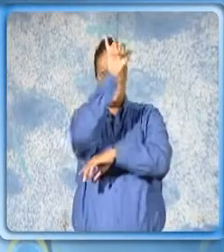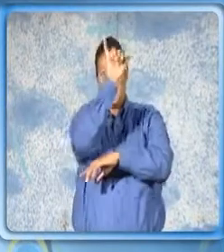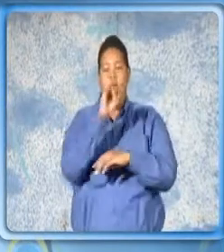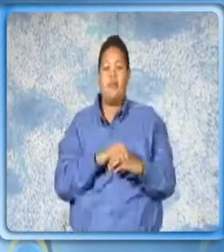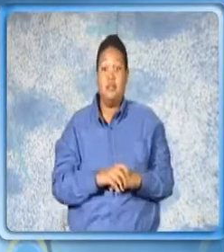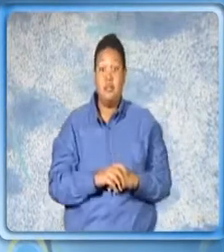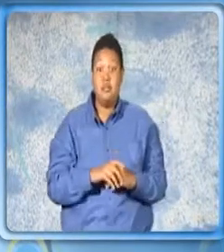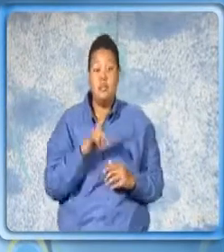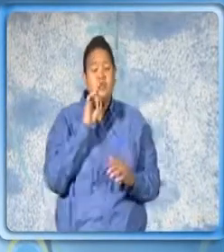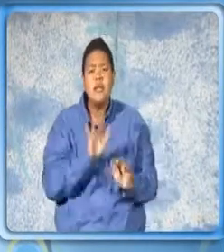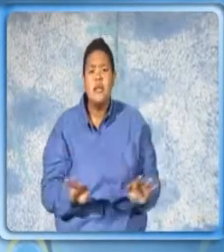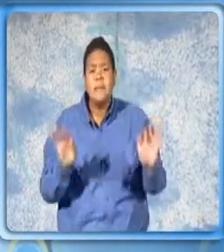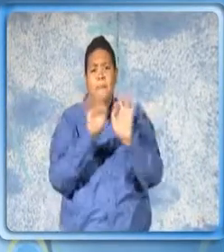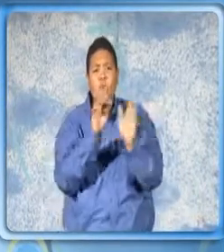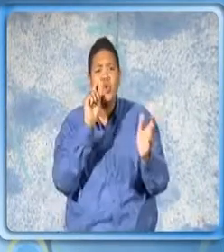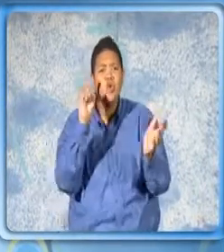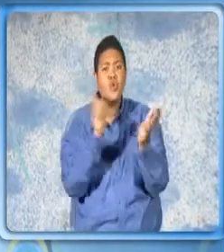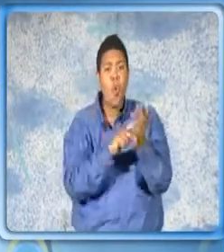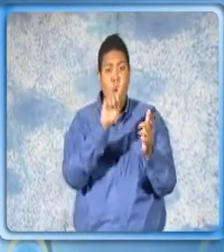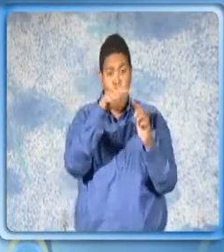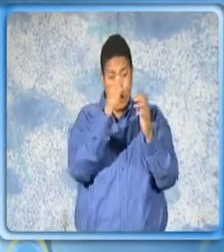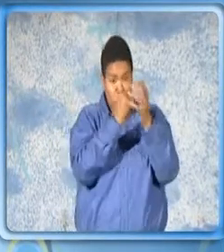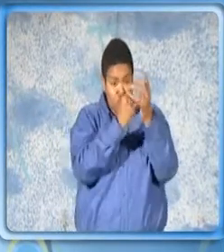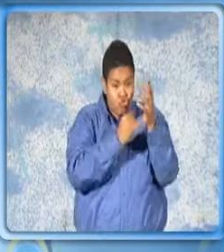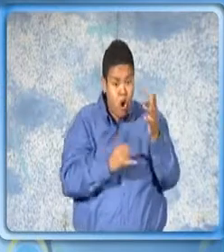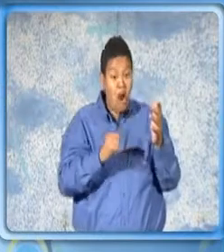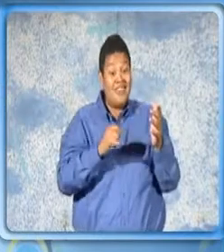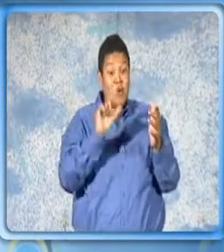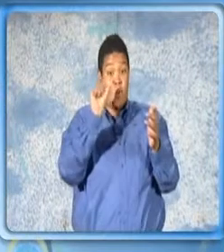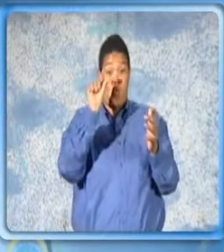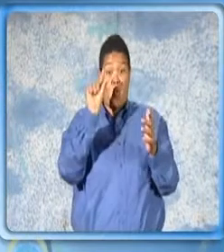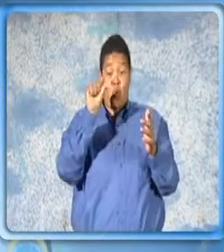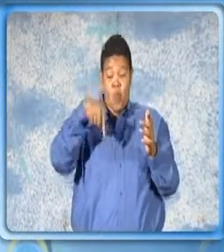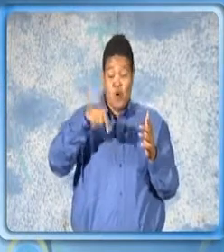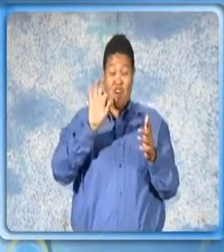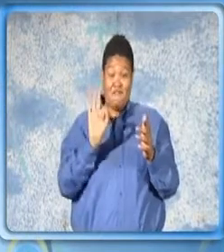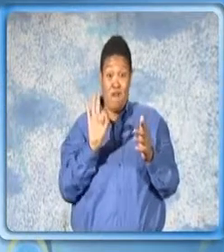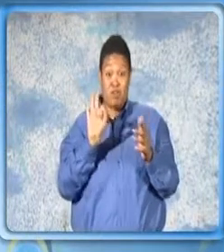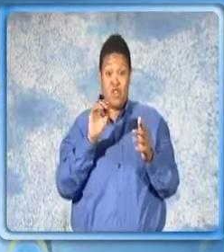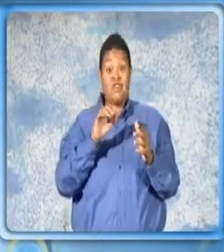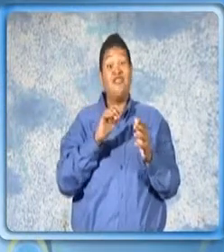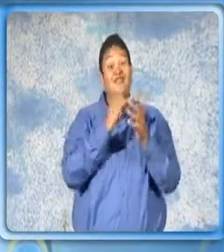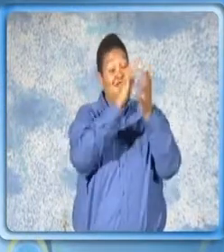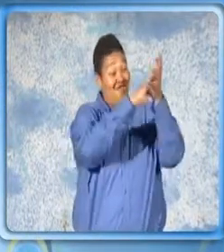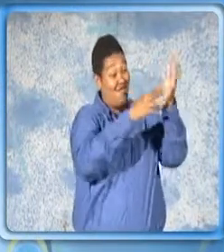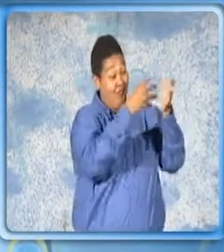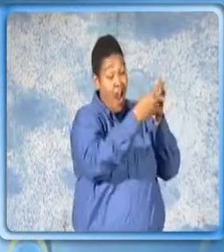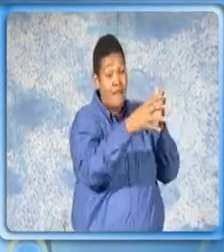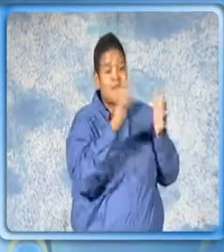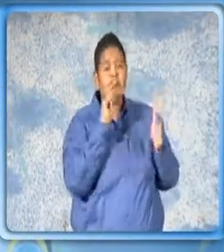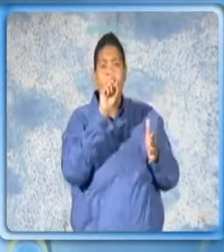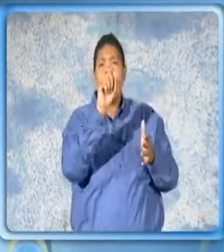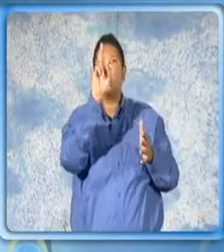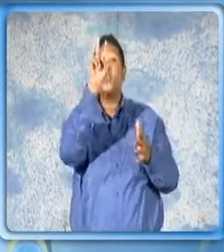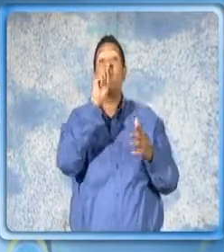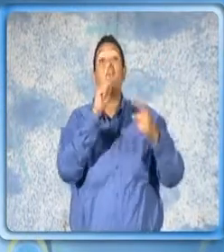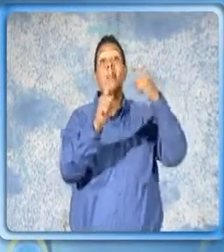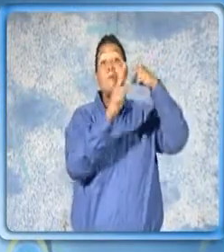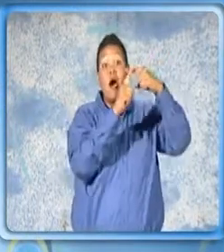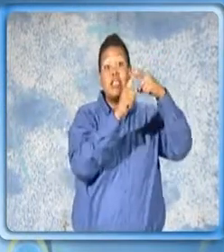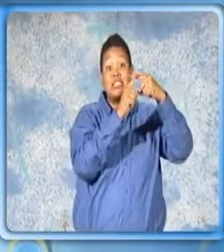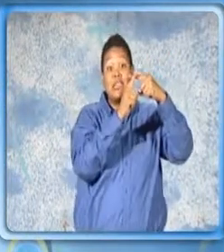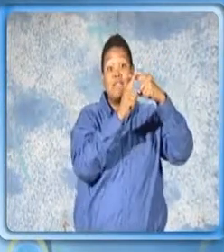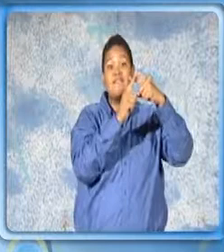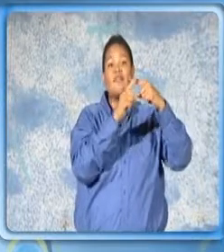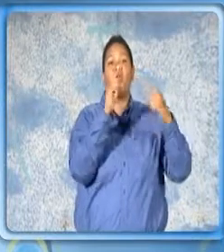is important to note that when drawing graphs of quadratic functions, if the coefficient of x squared is positive, then the graph